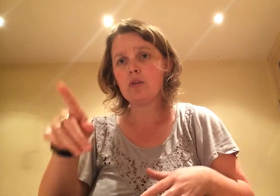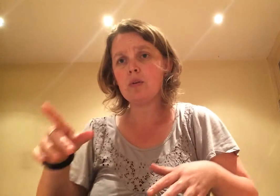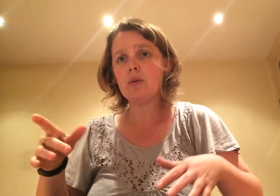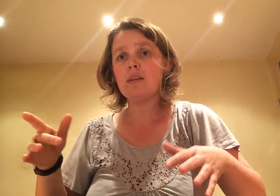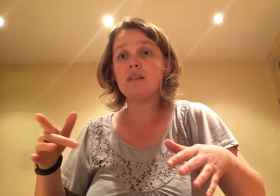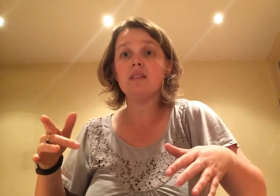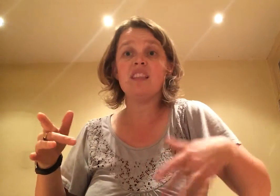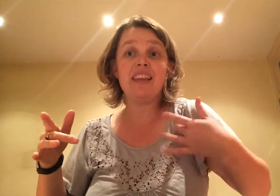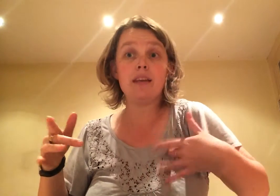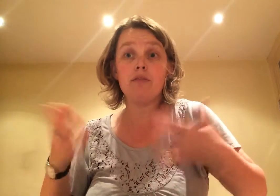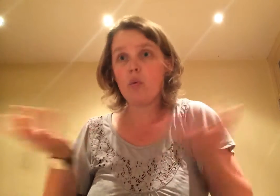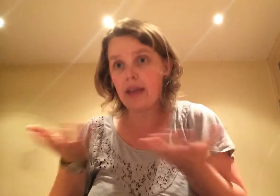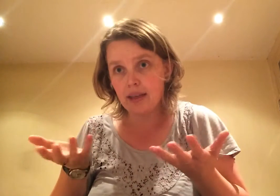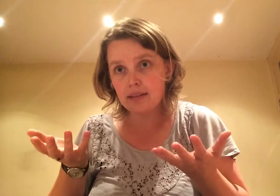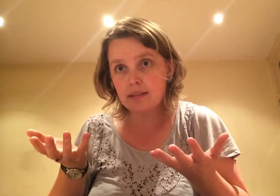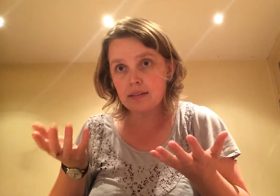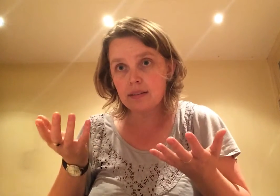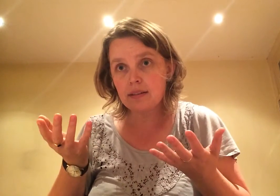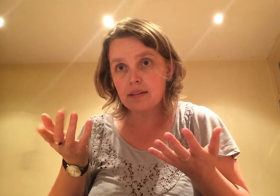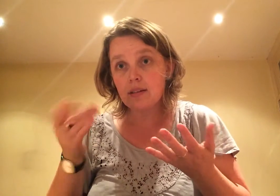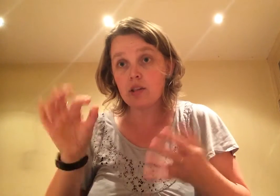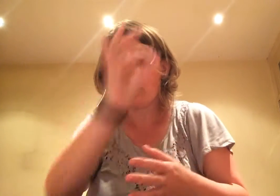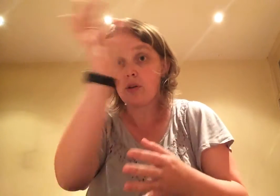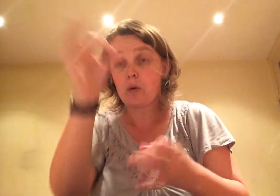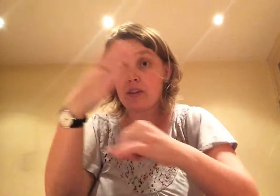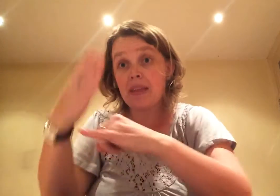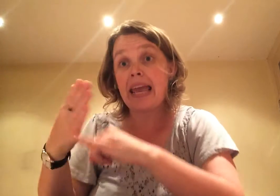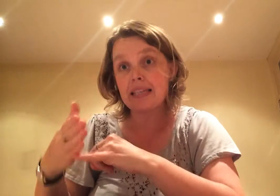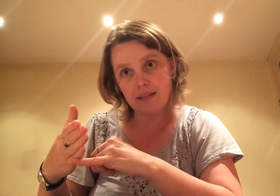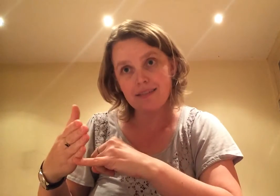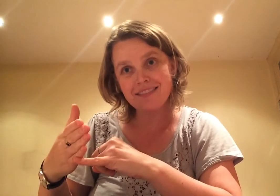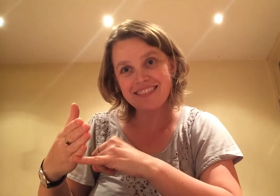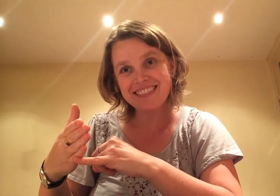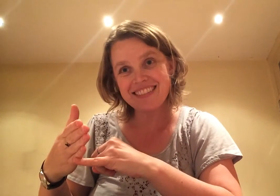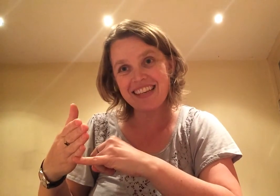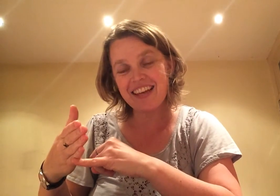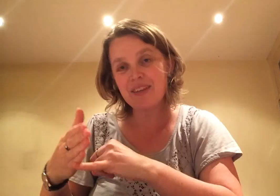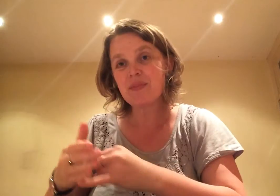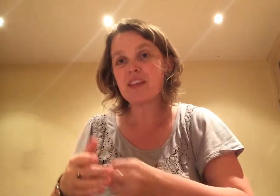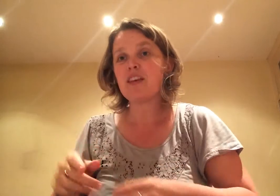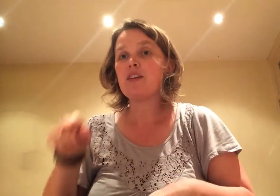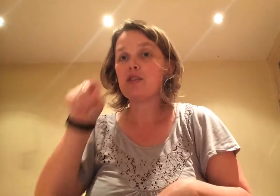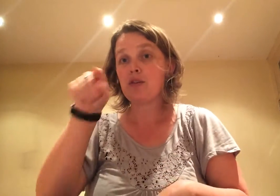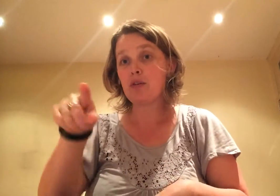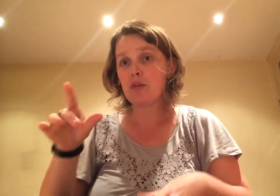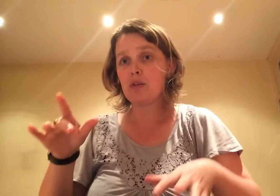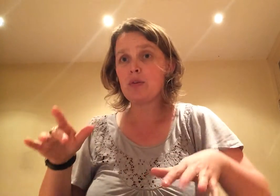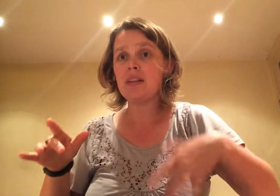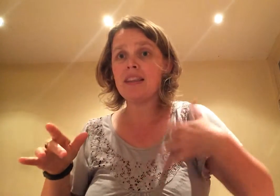you live where? You put the question at the end. Okay. So you